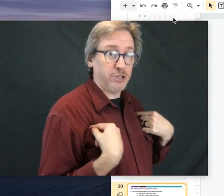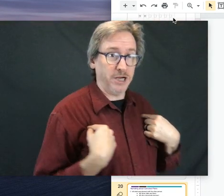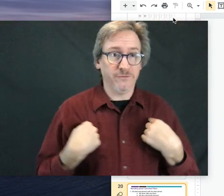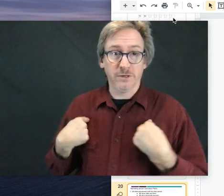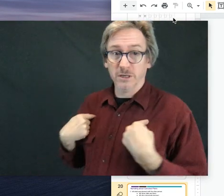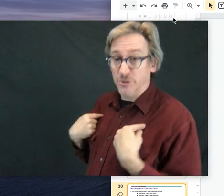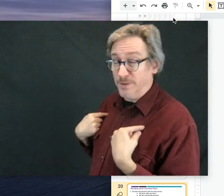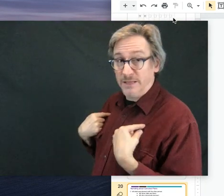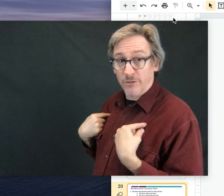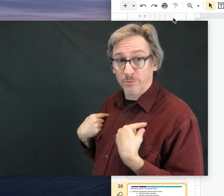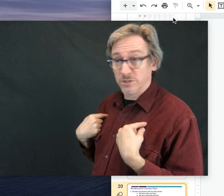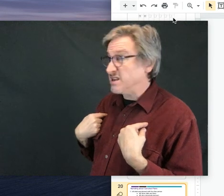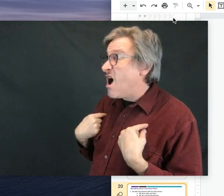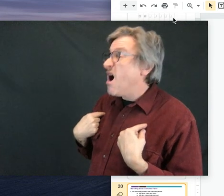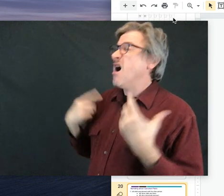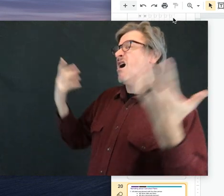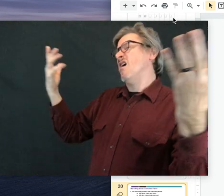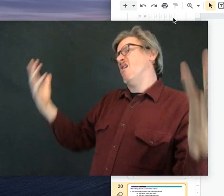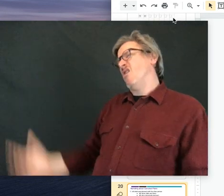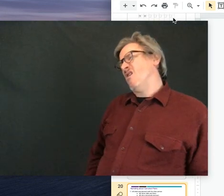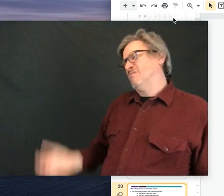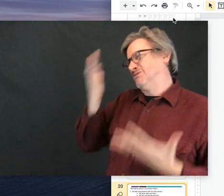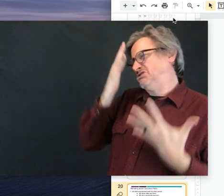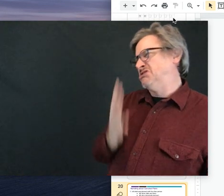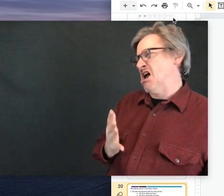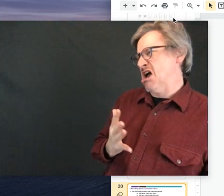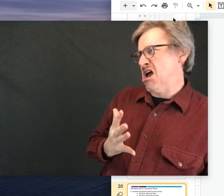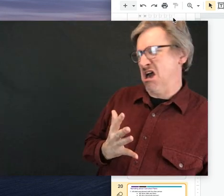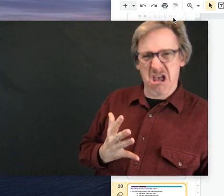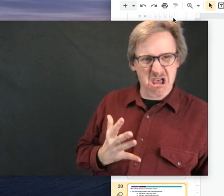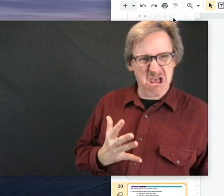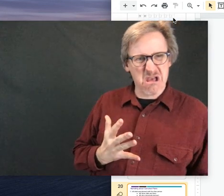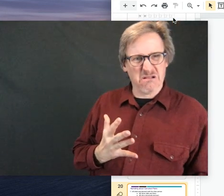Role shift to be the other person.